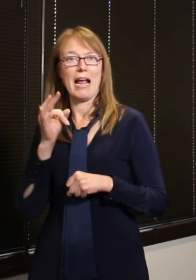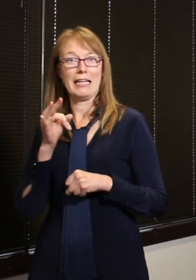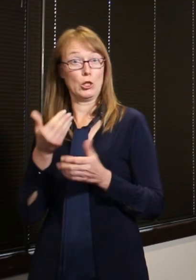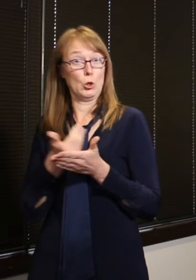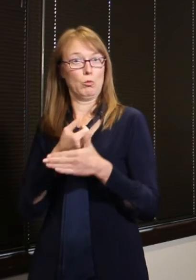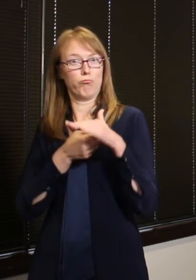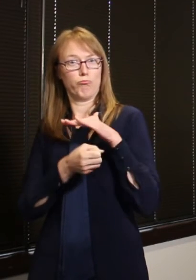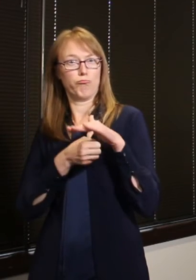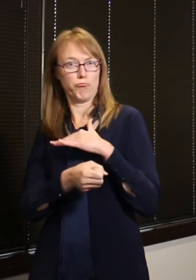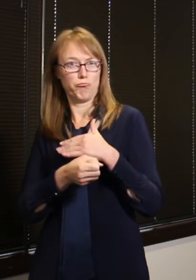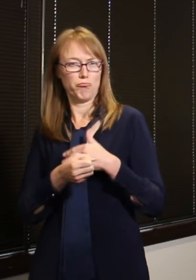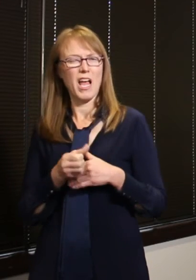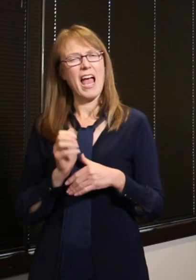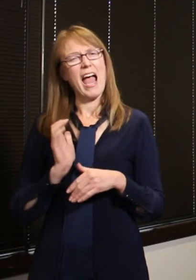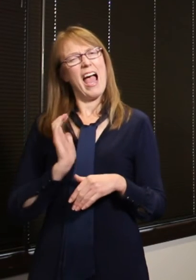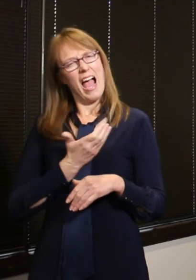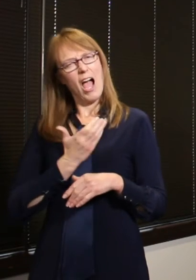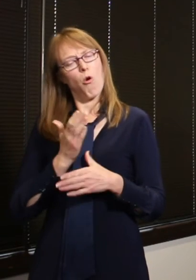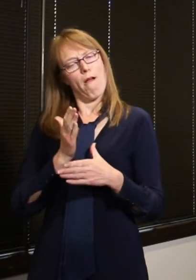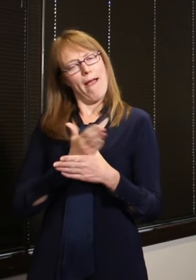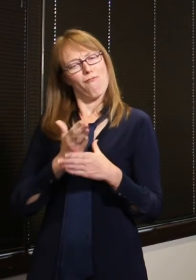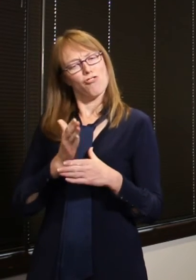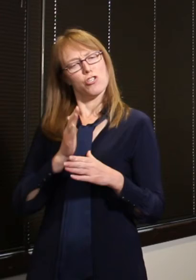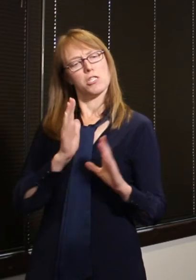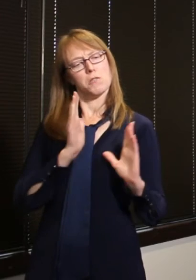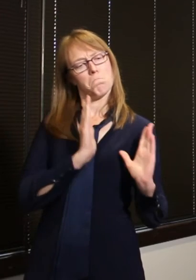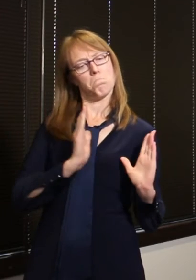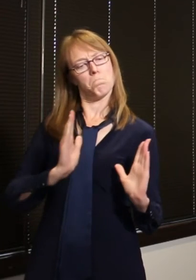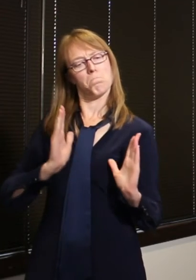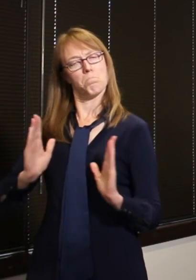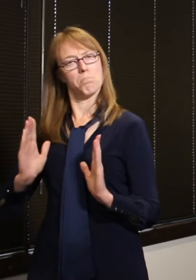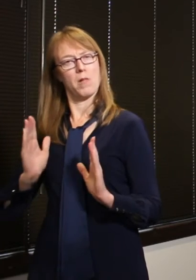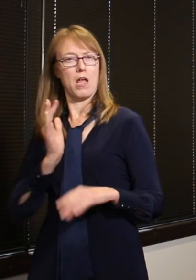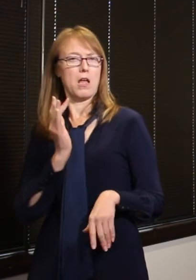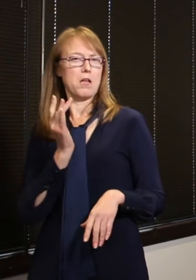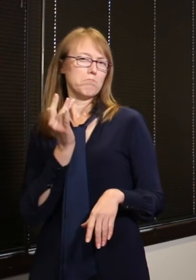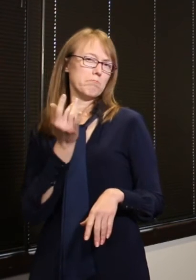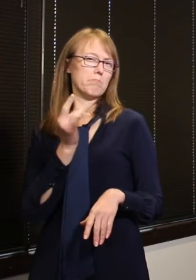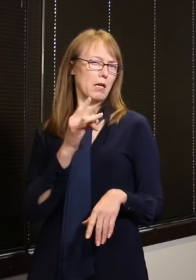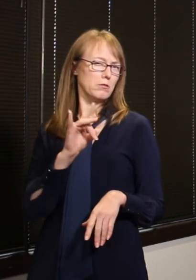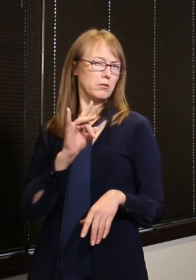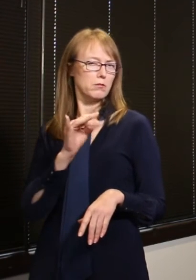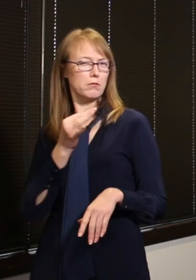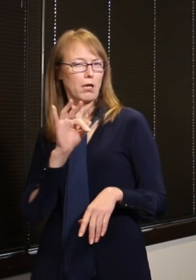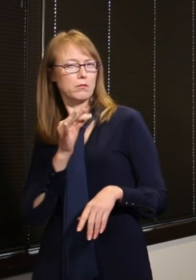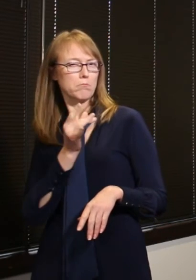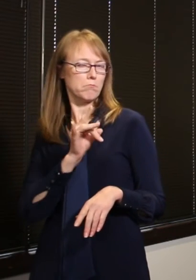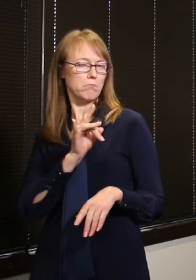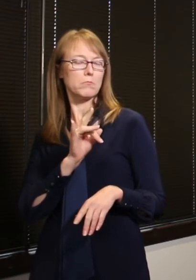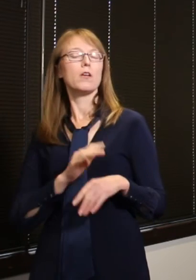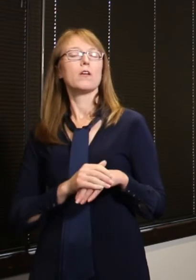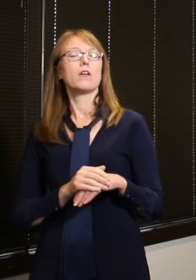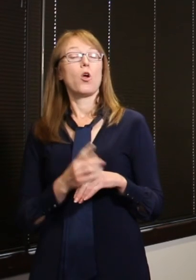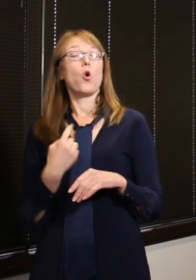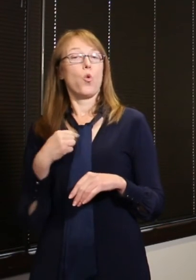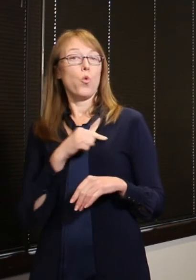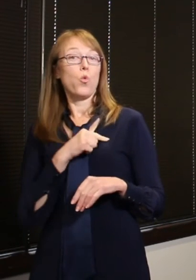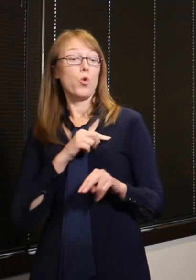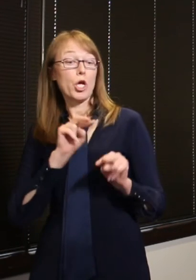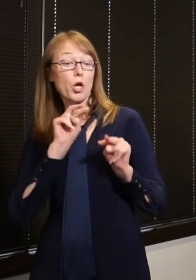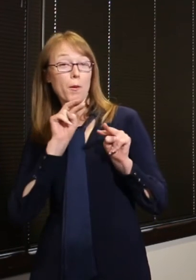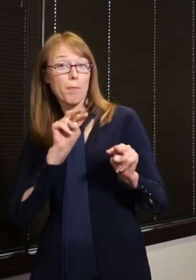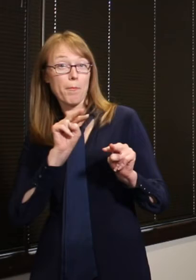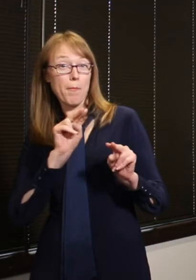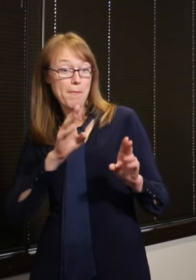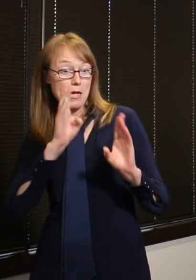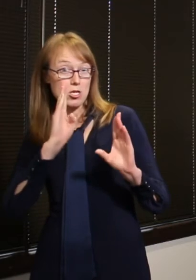18. As I've mentioned many times before, we follow the trends and not necessarily the day-to-day fluctuations. And you can see from our